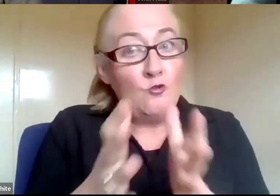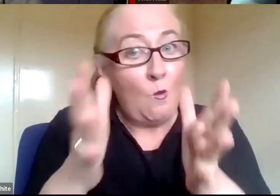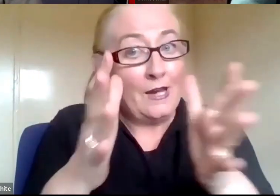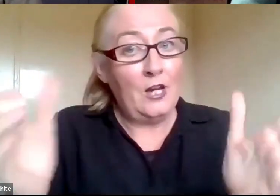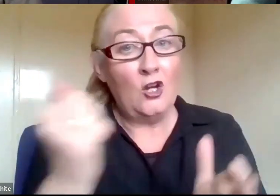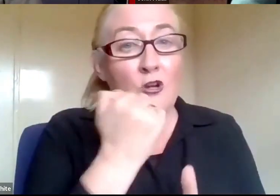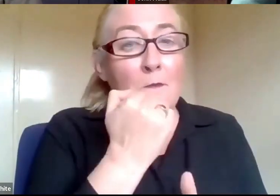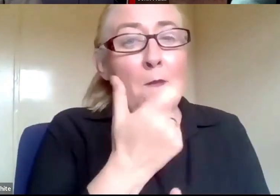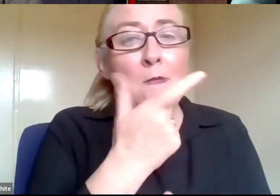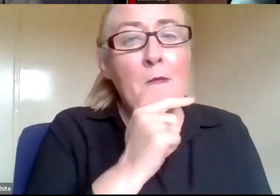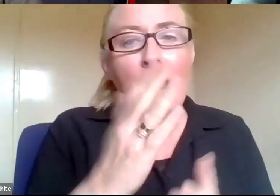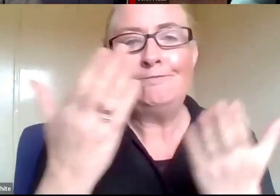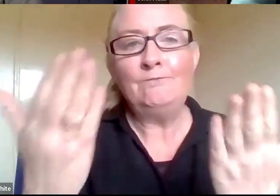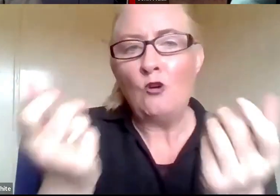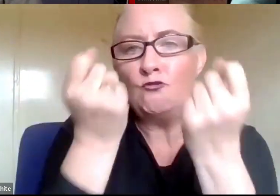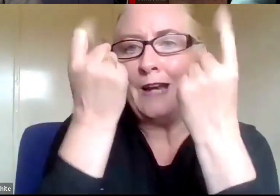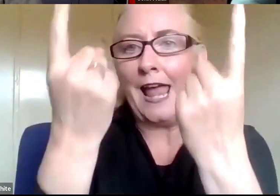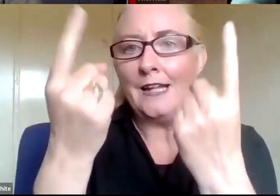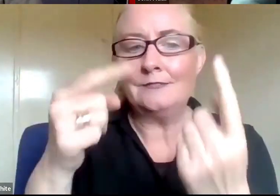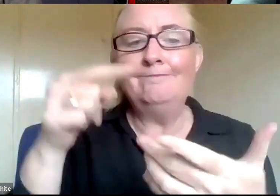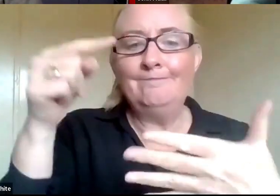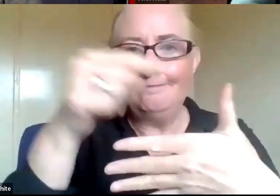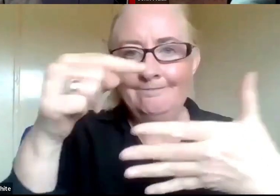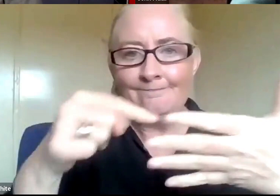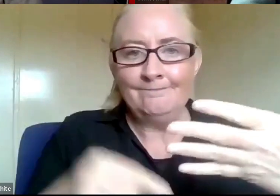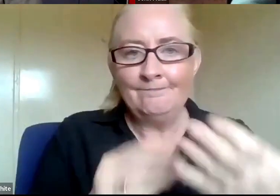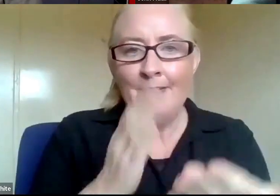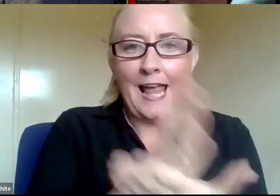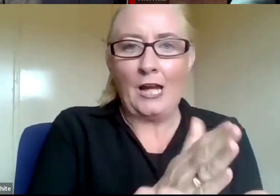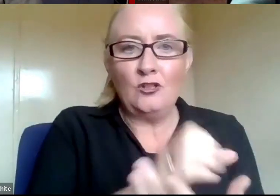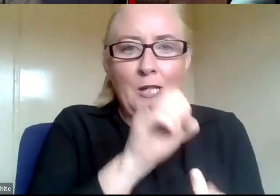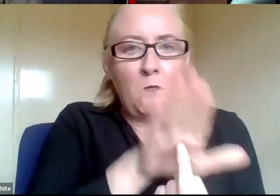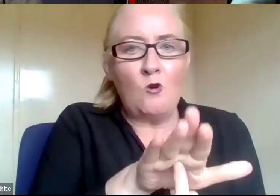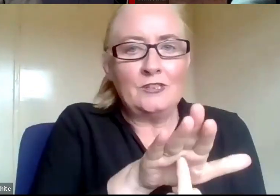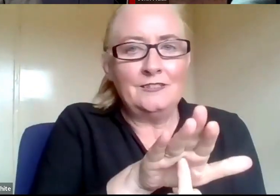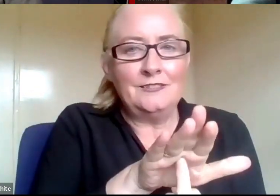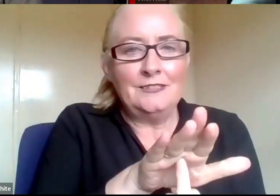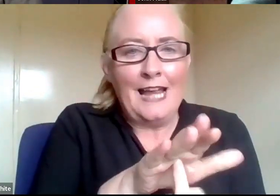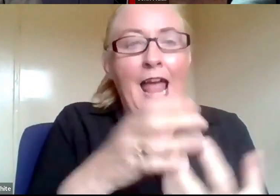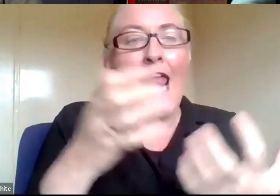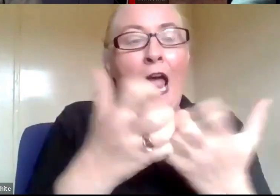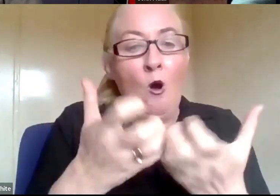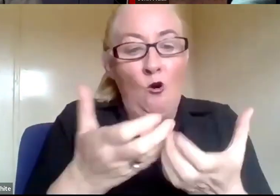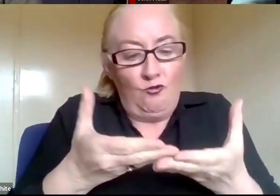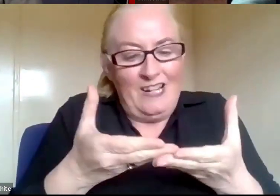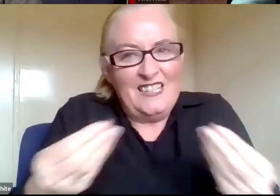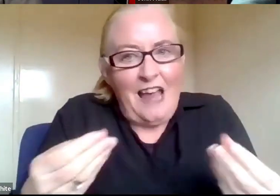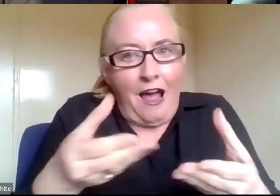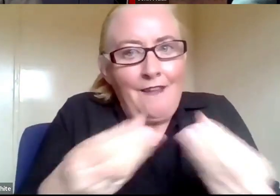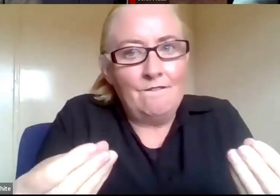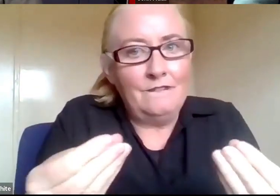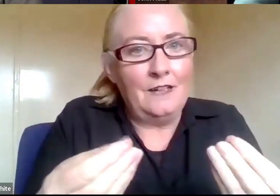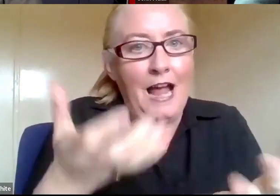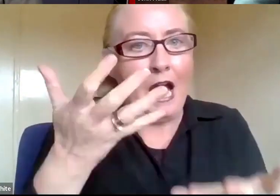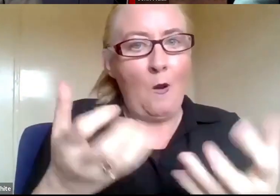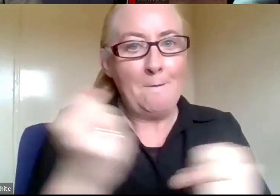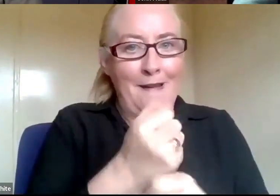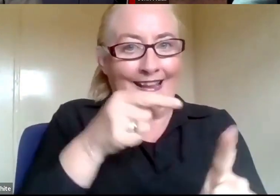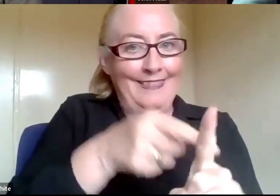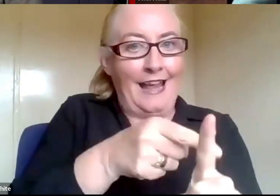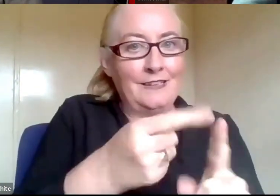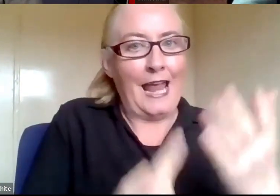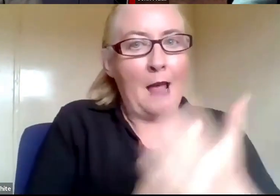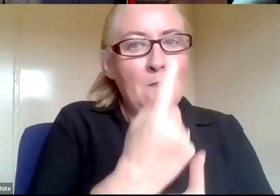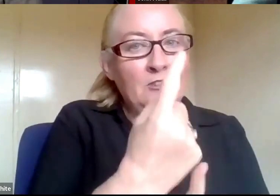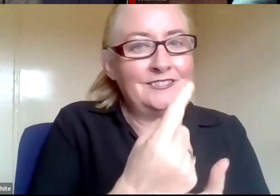are resolved to make it happen. But it's worldwide. And the great merit